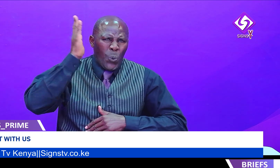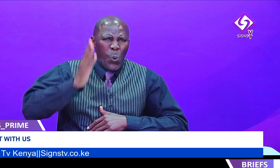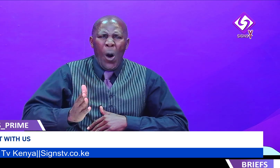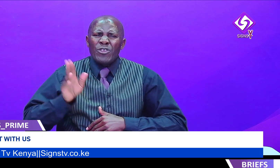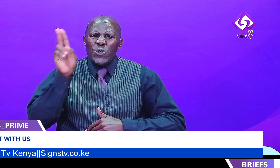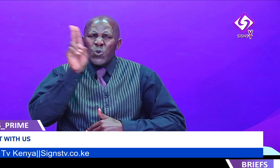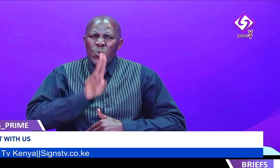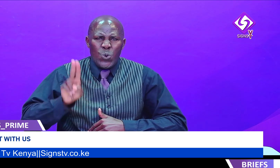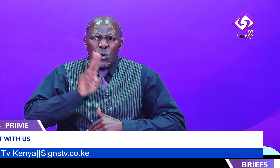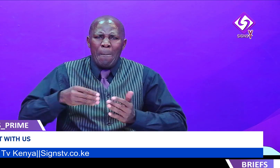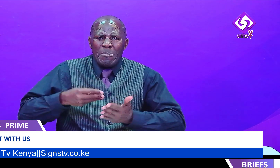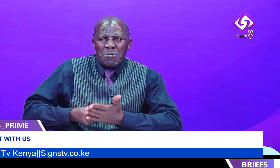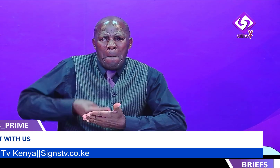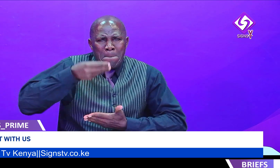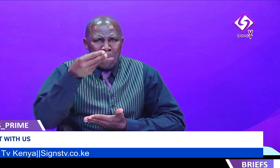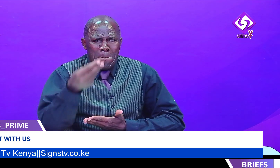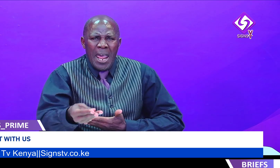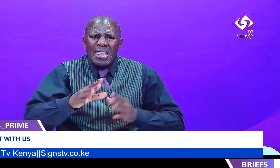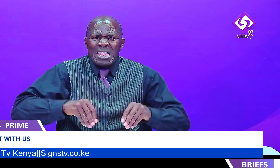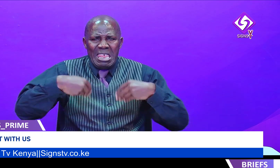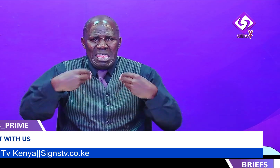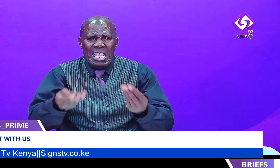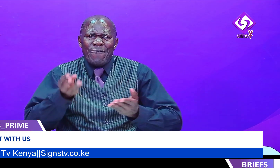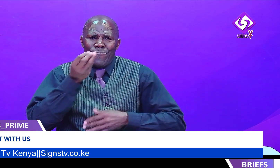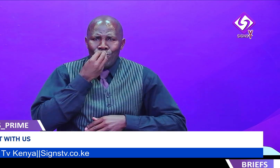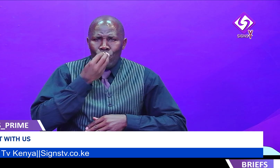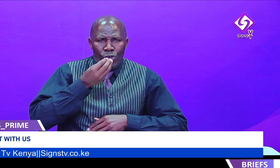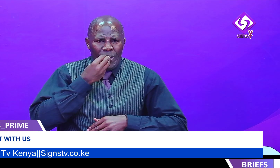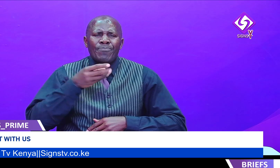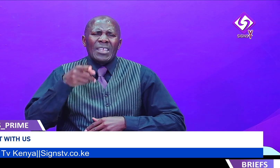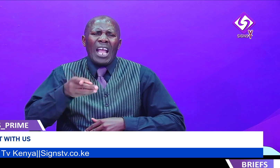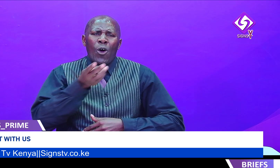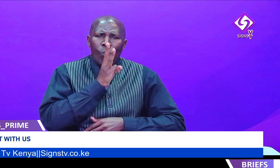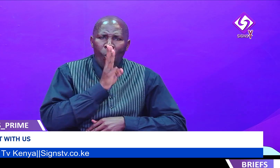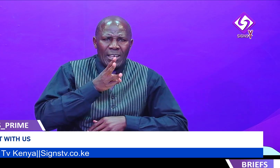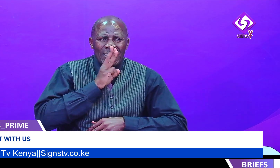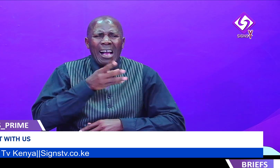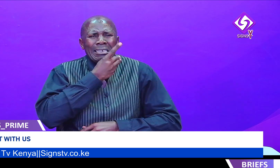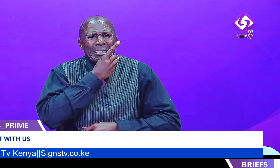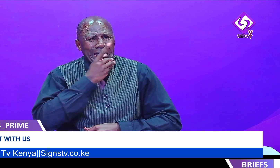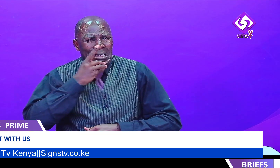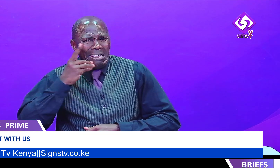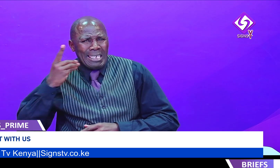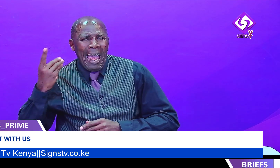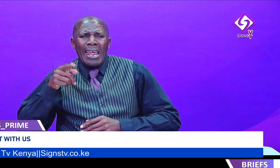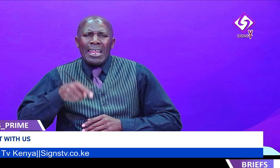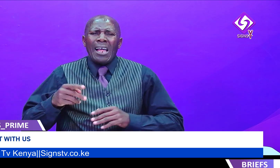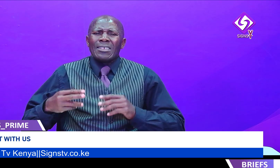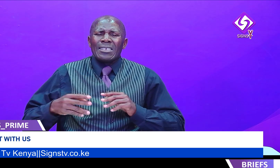approval, which will be used to purchase and distribute food and water in drought-stricken areas of the